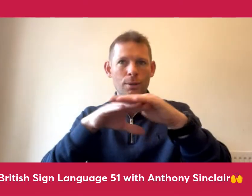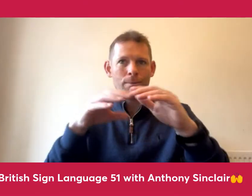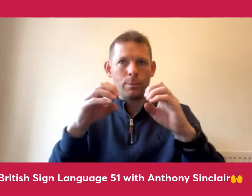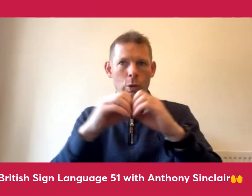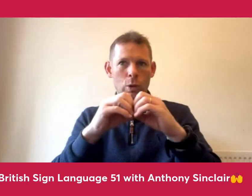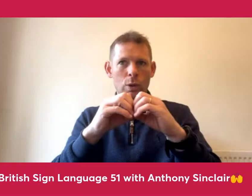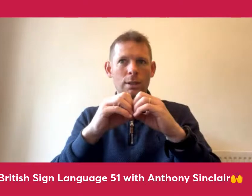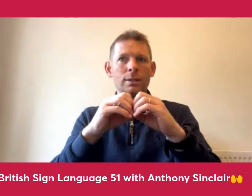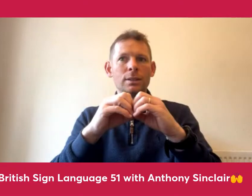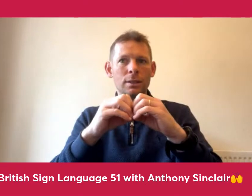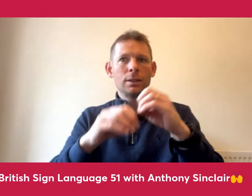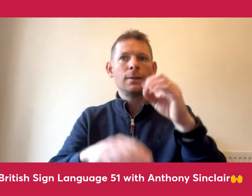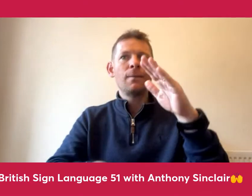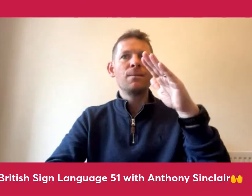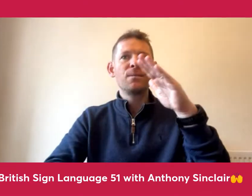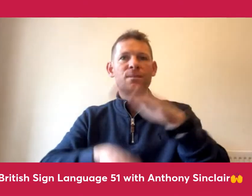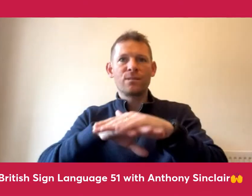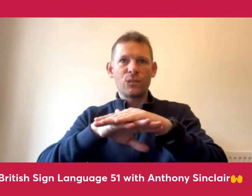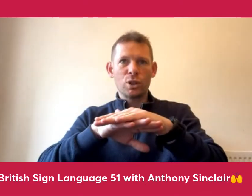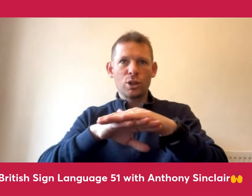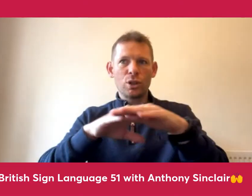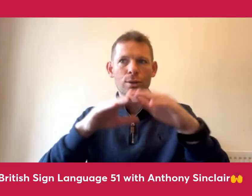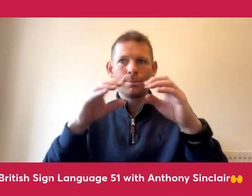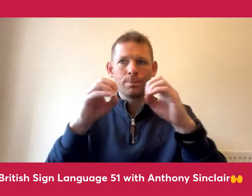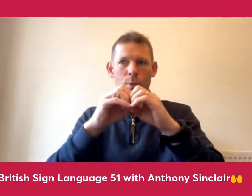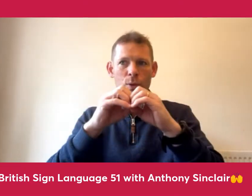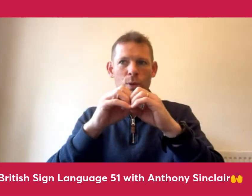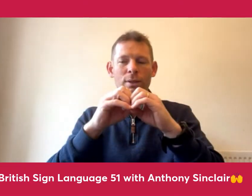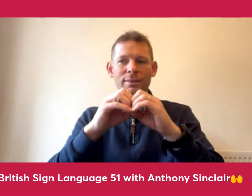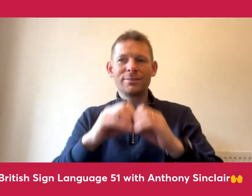and full board, full board.